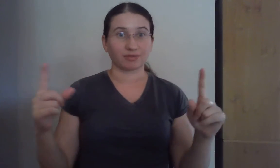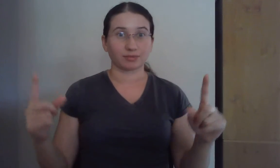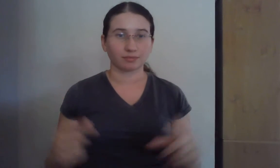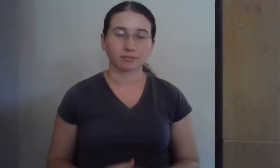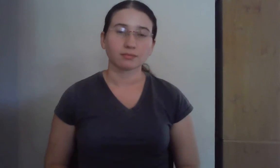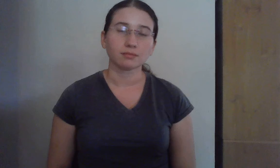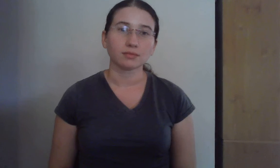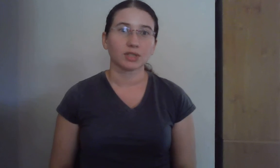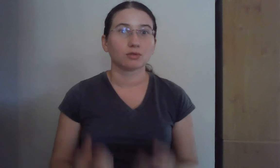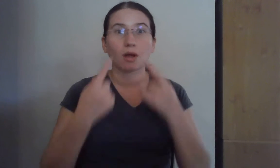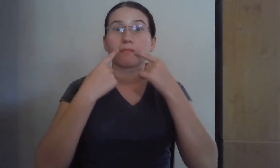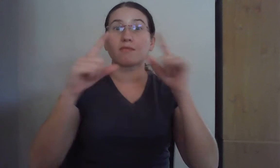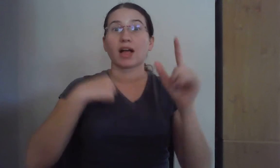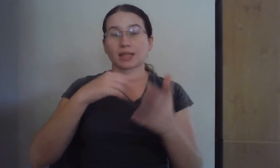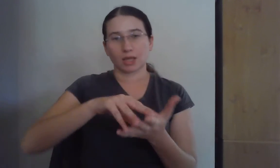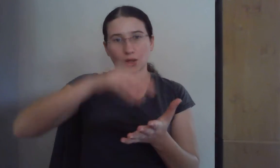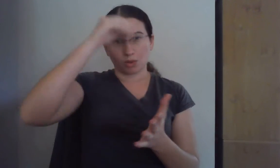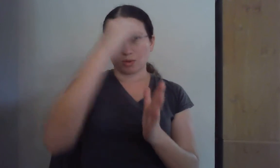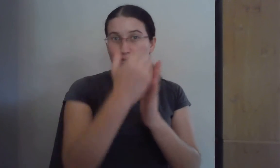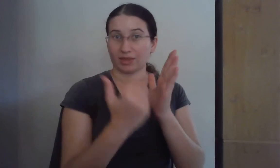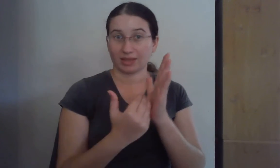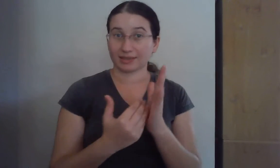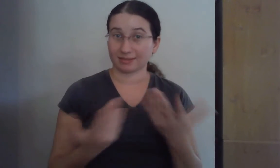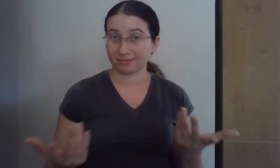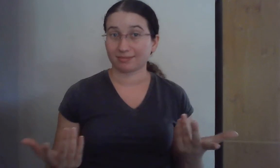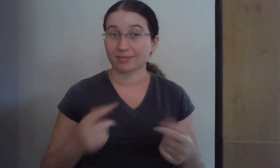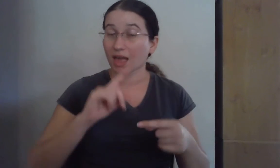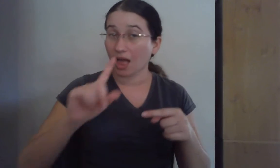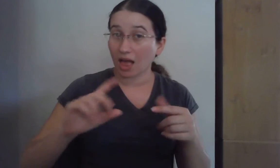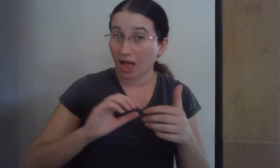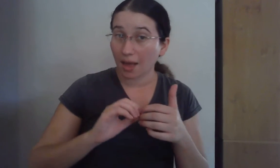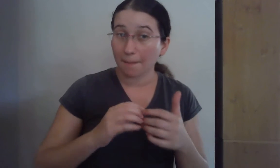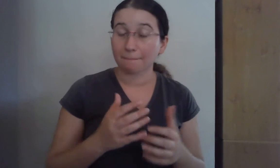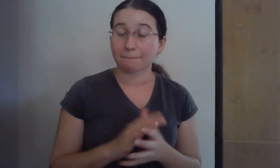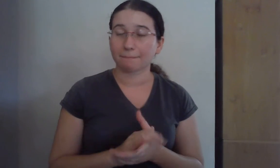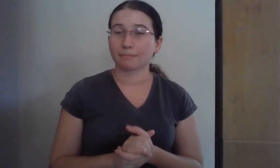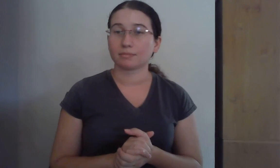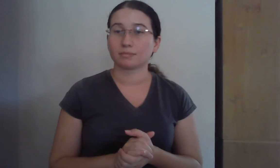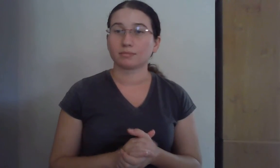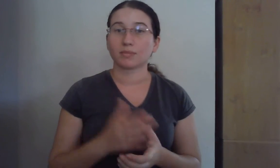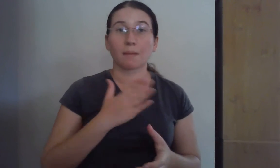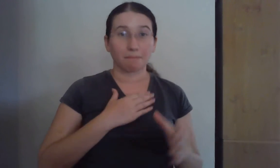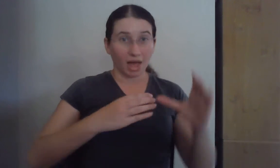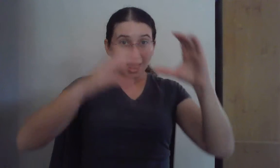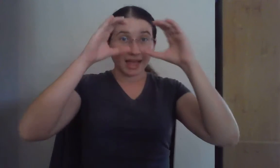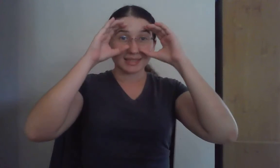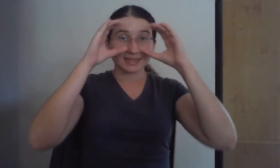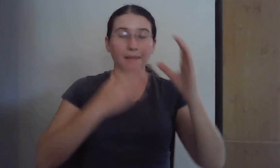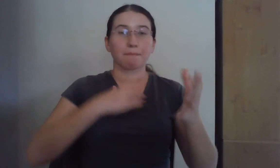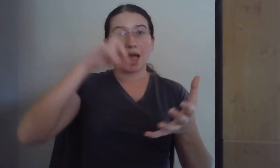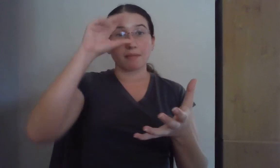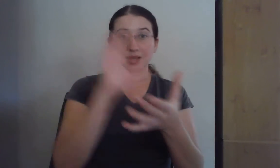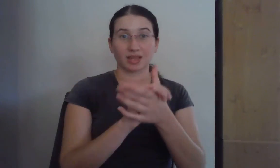I finally learned this lesson. My headset led me to law school. There,